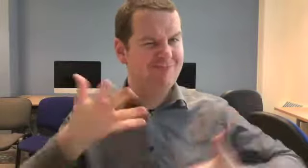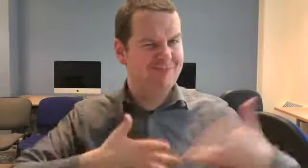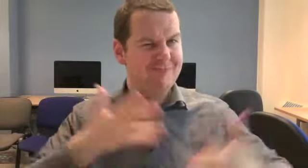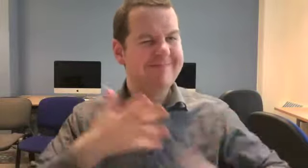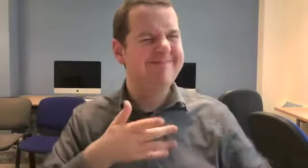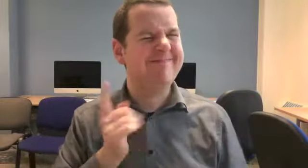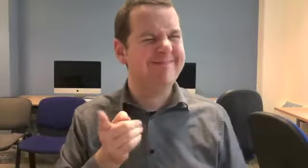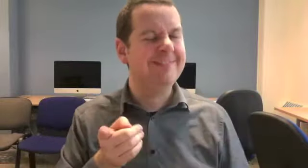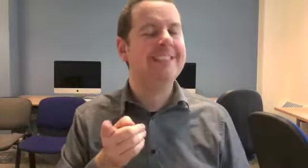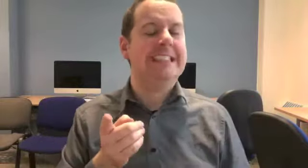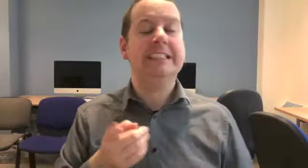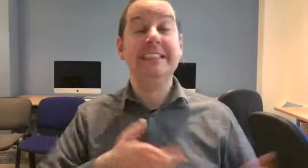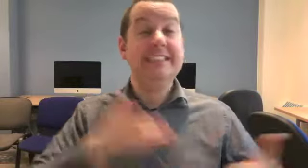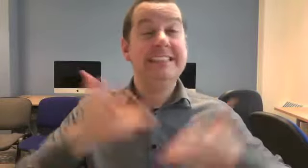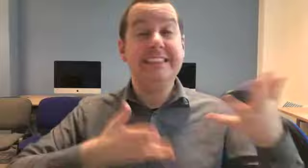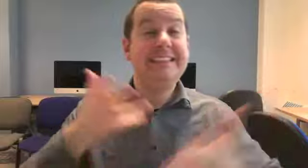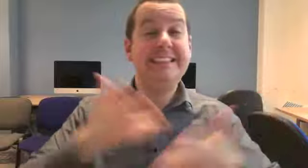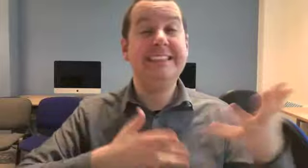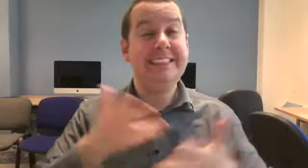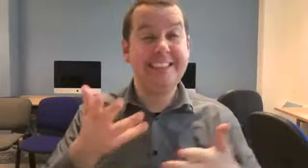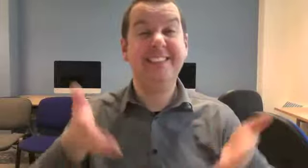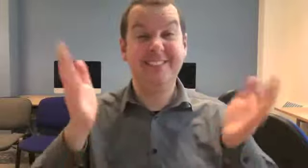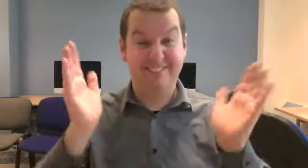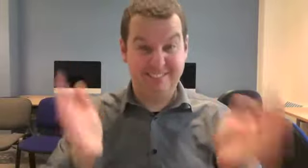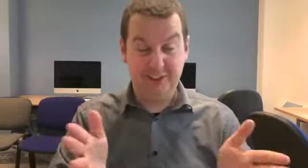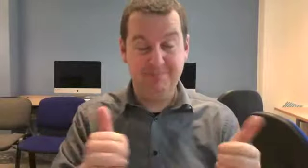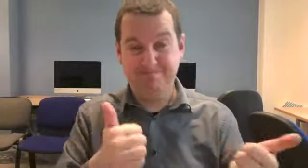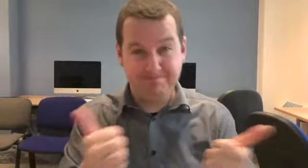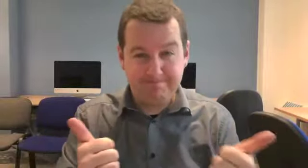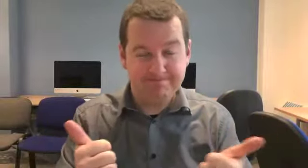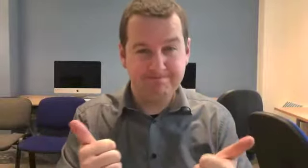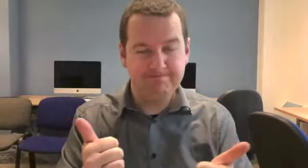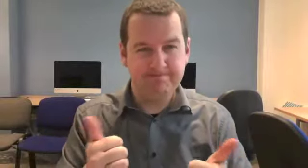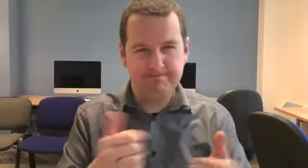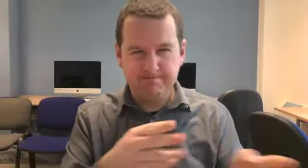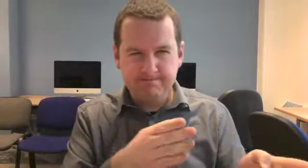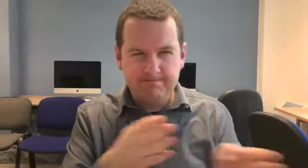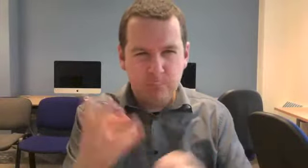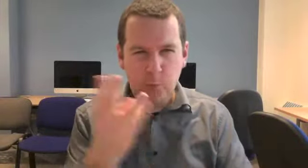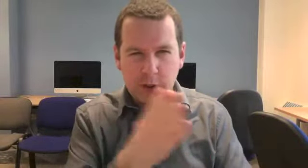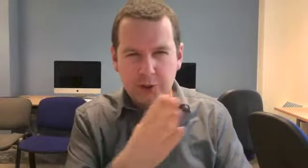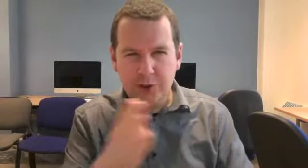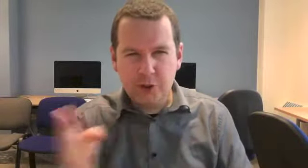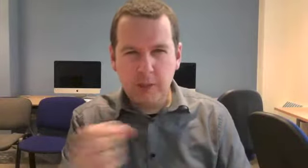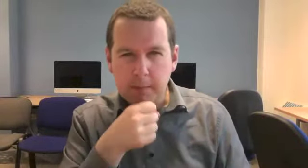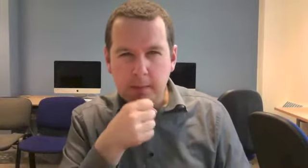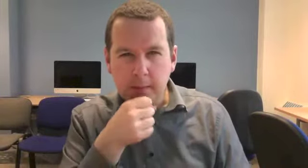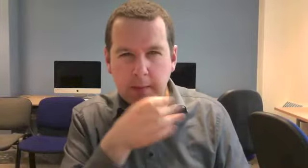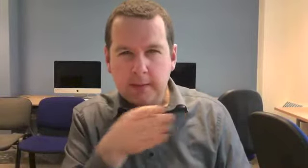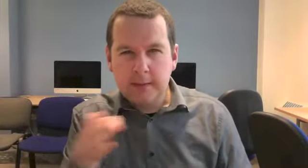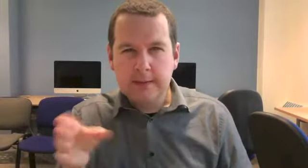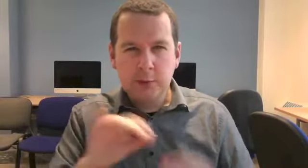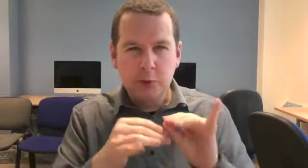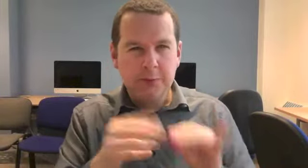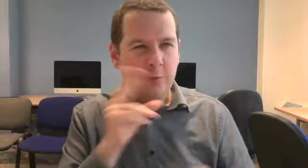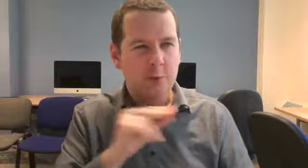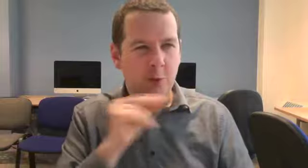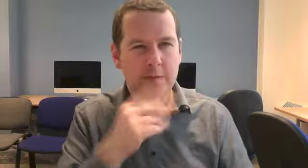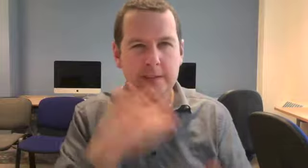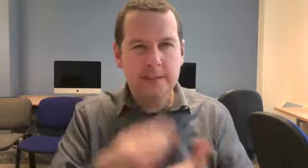red shirt in? Yeah, that one. So I was signing away in that, and after I'd recorded it, I watched it through, put a bit of a voiceover onto